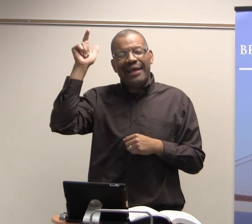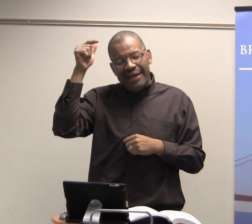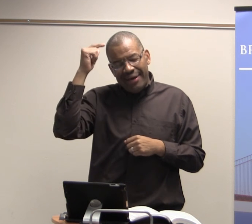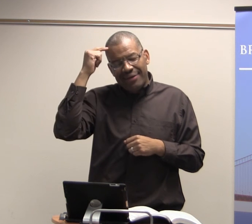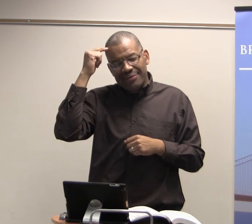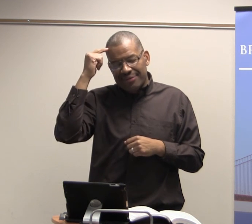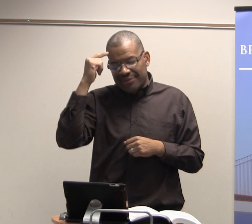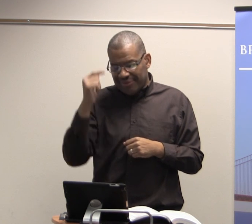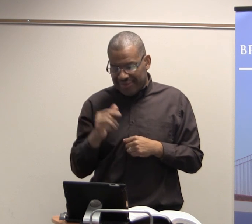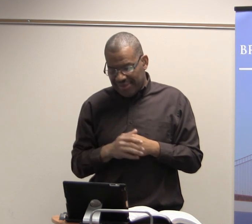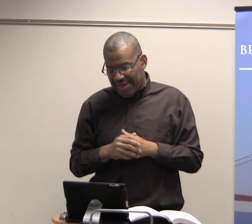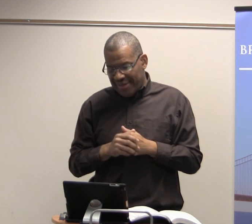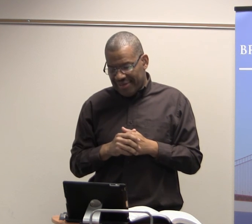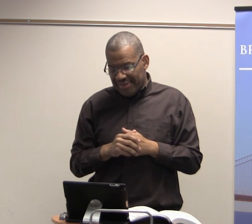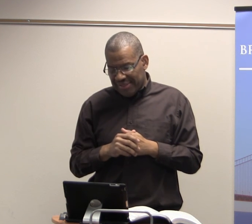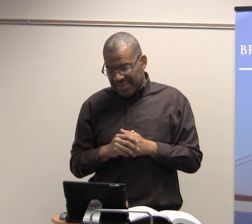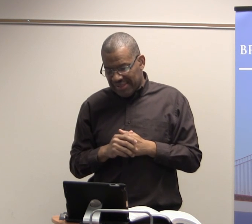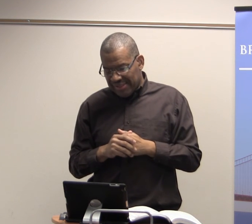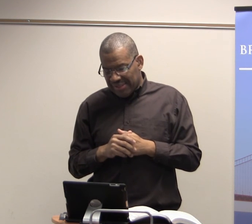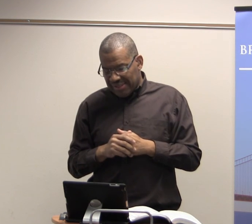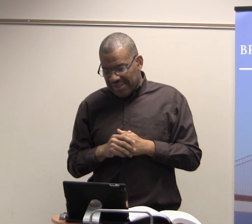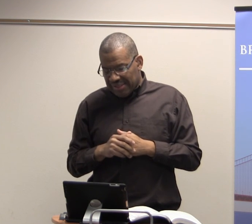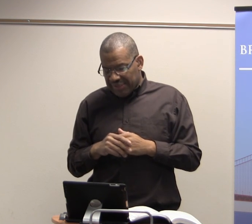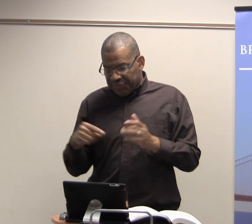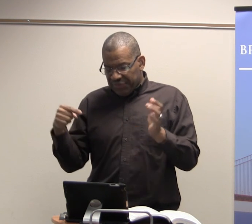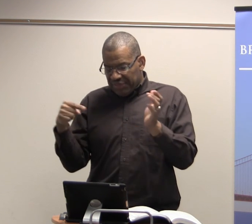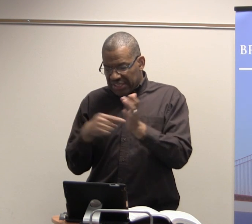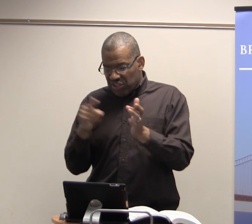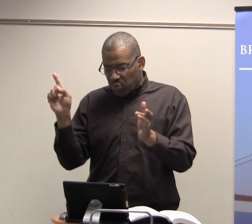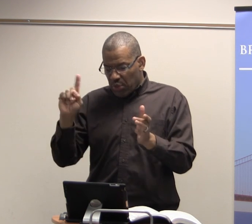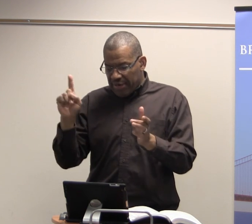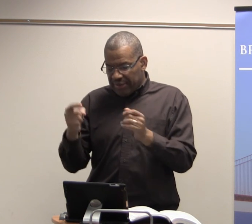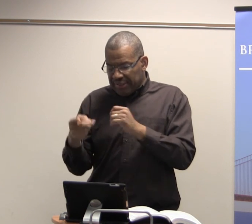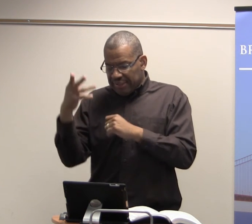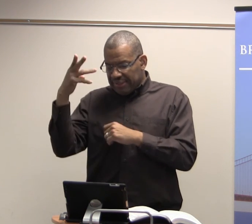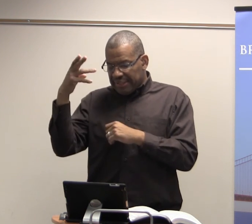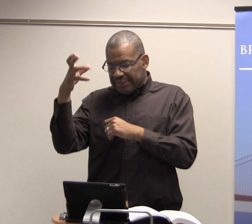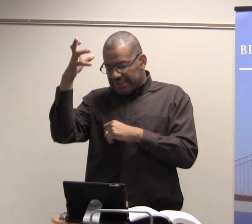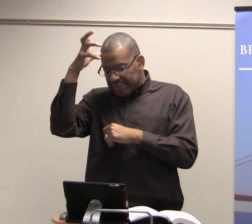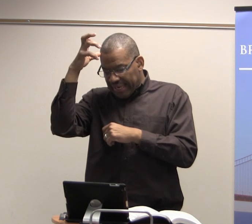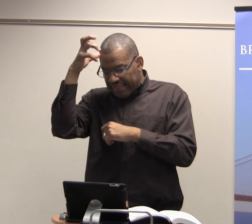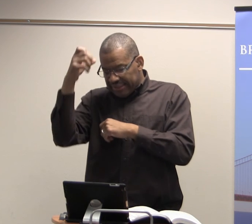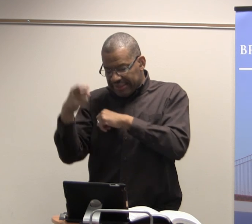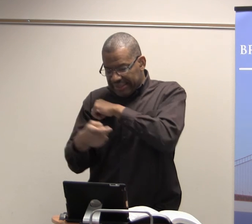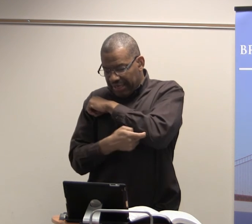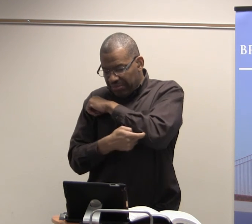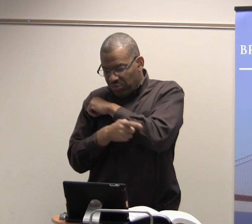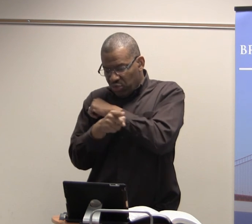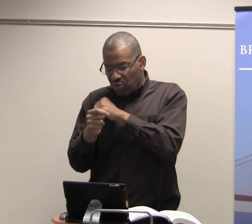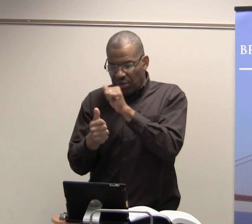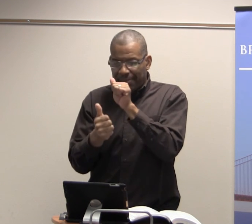Delay this. This is where the Satan takes you the